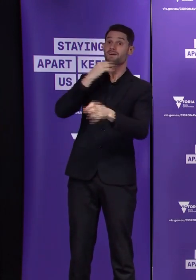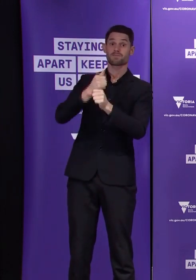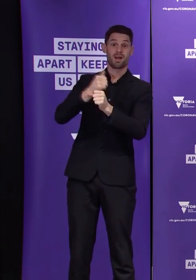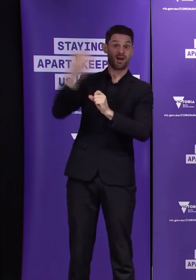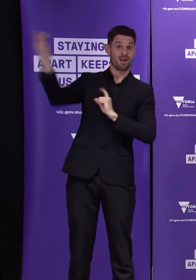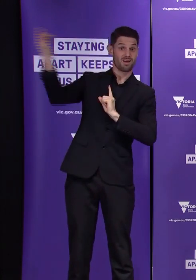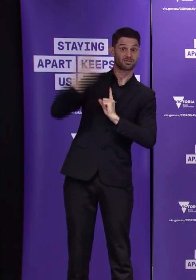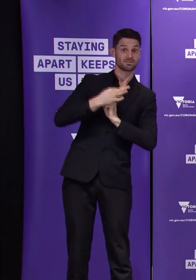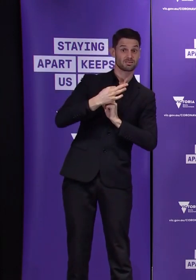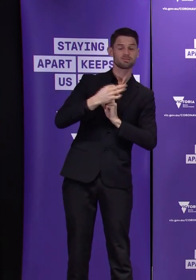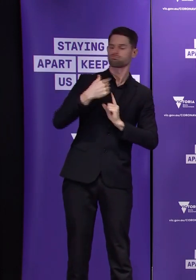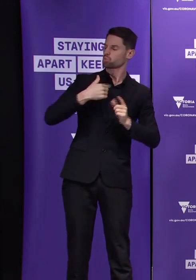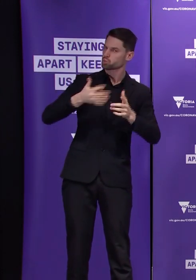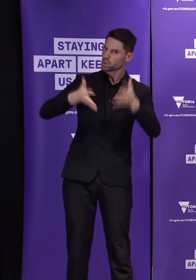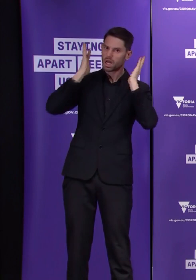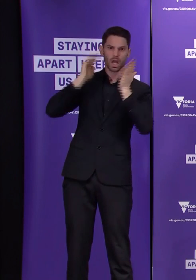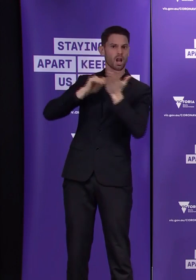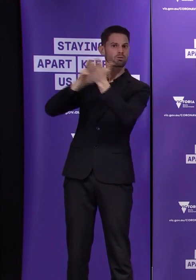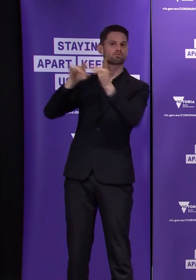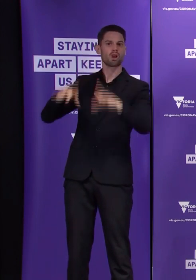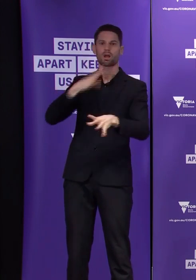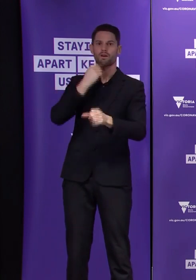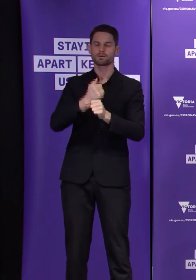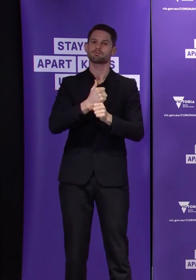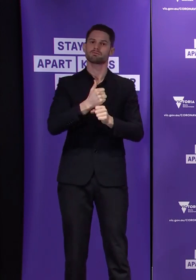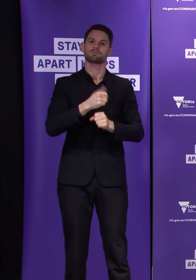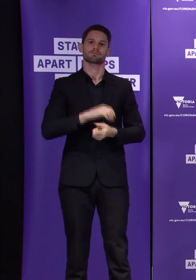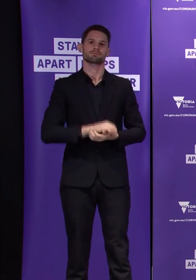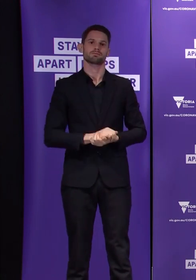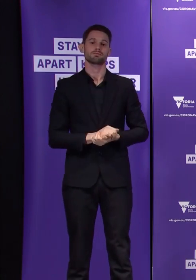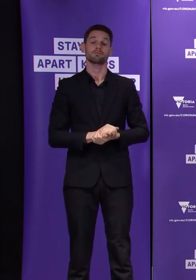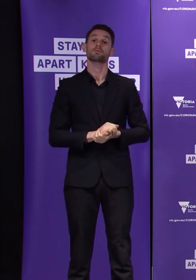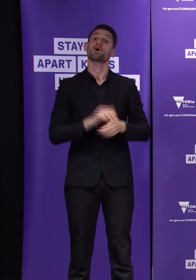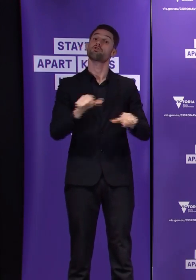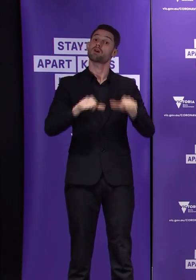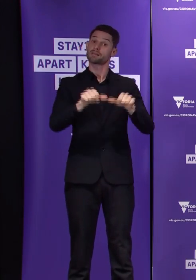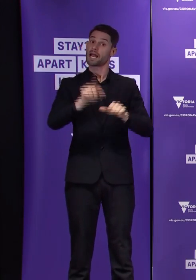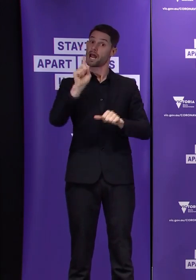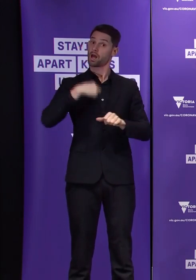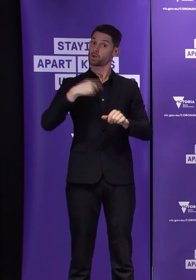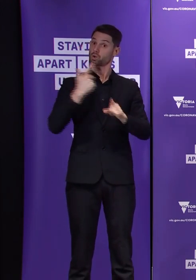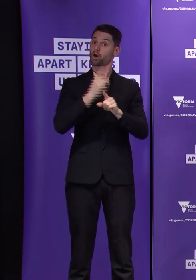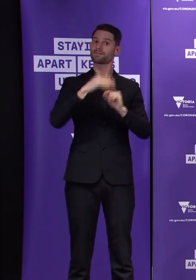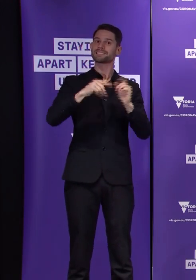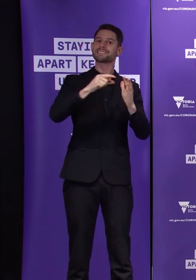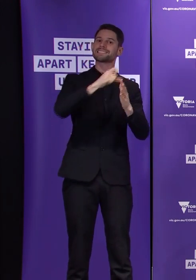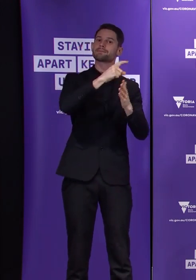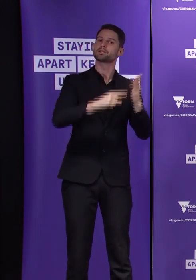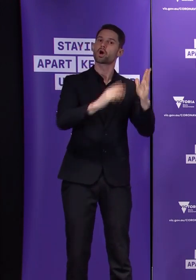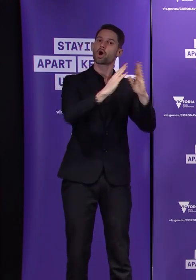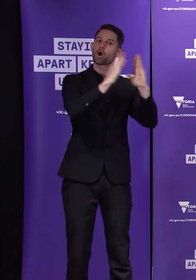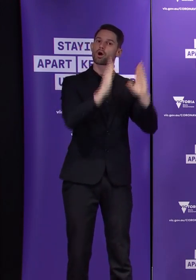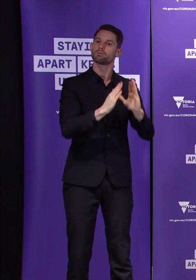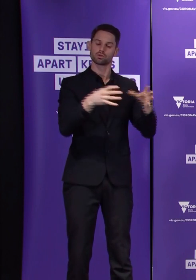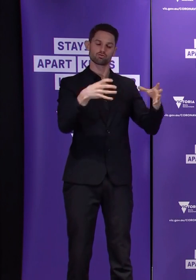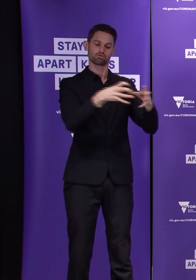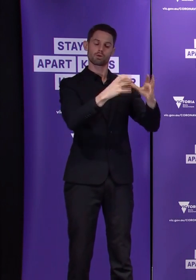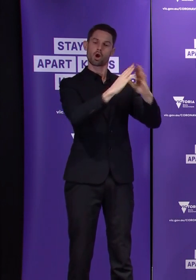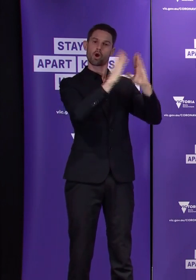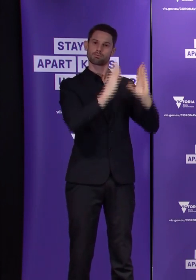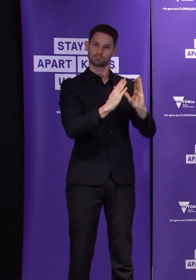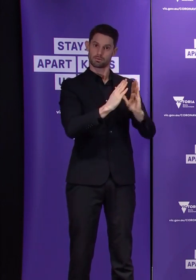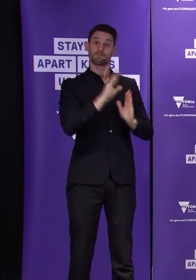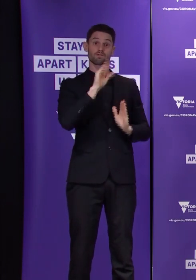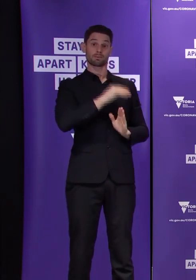those hospital nurses for the outstanding job they're doing. In disability facility settings, as at the 15th,